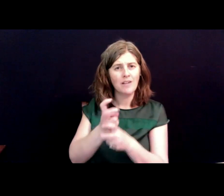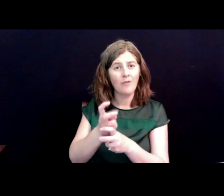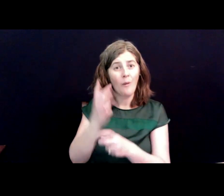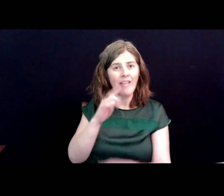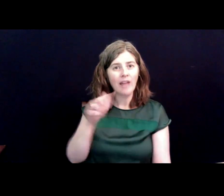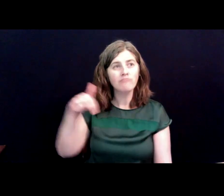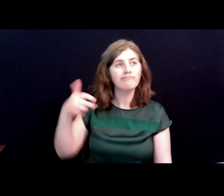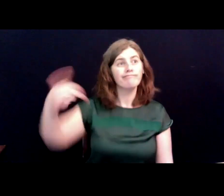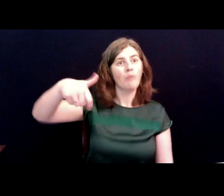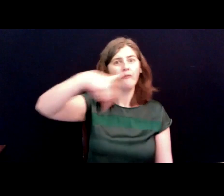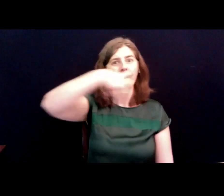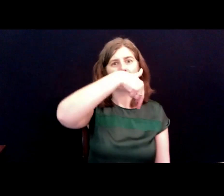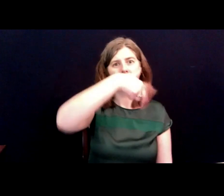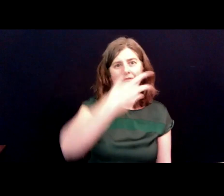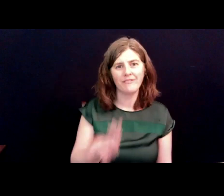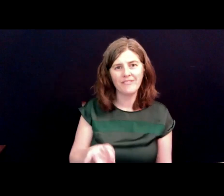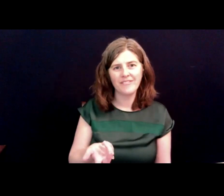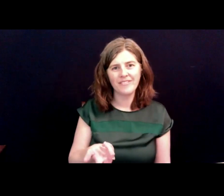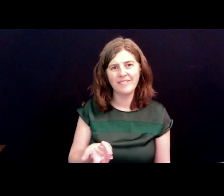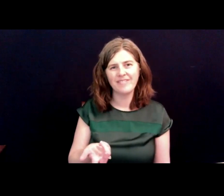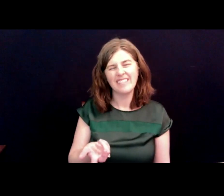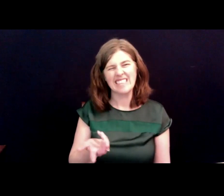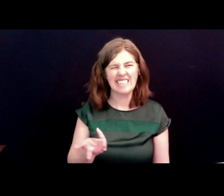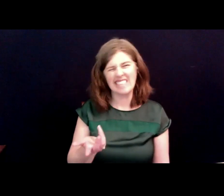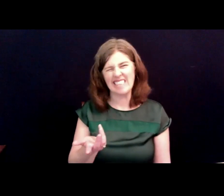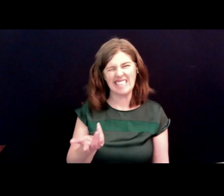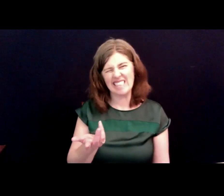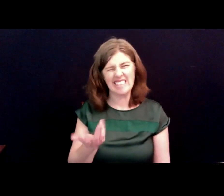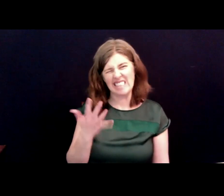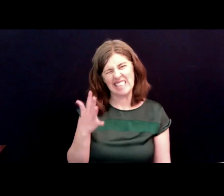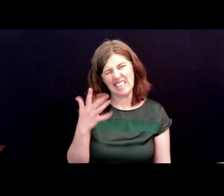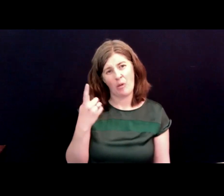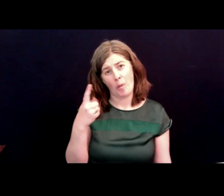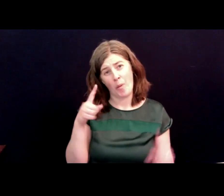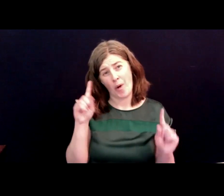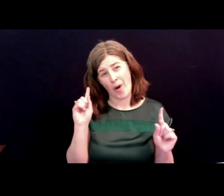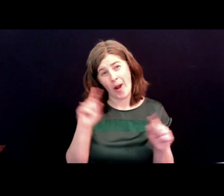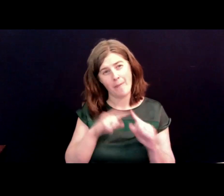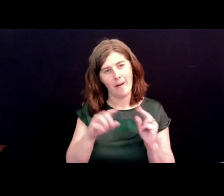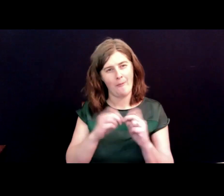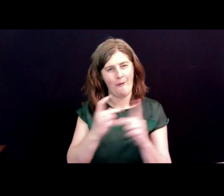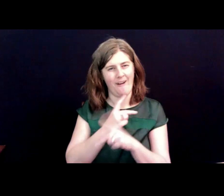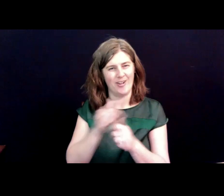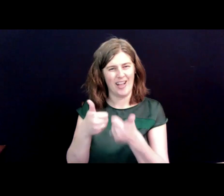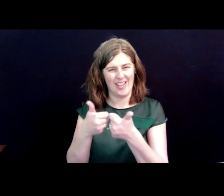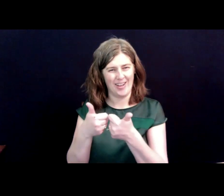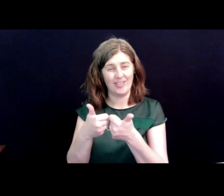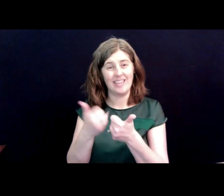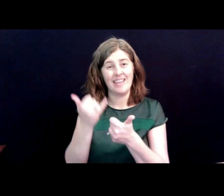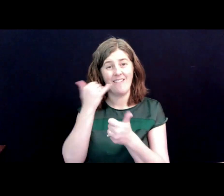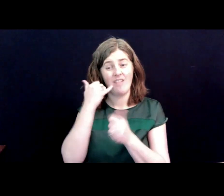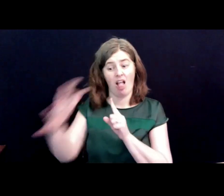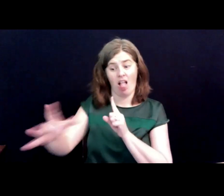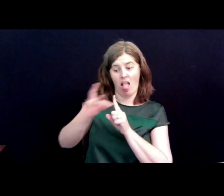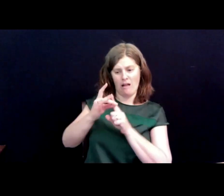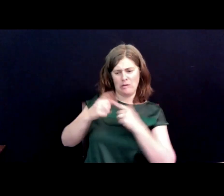And so, certainly it can work, but it's certainly going to be tougher. So when they're attached to you and you're trying to figure